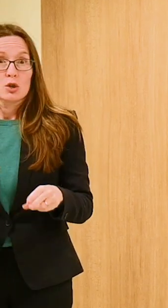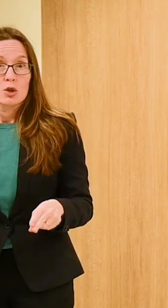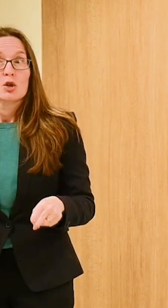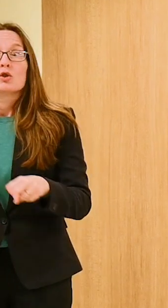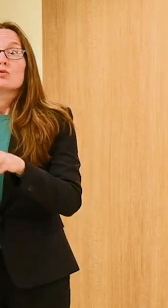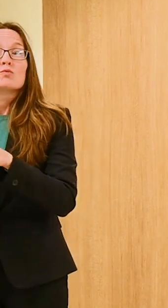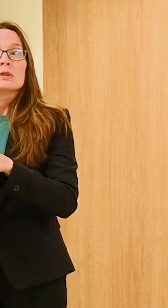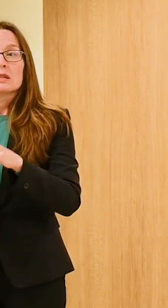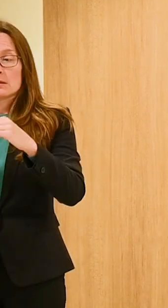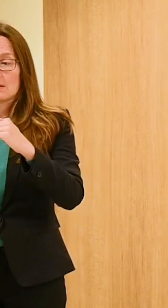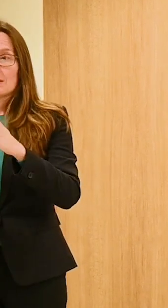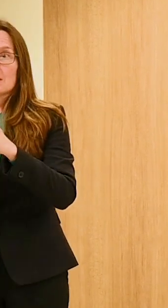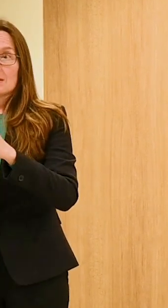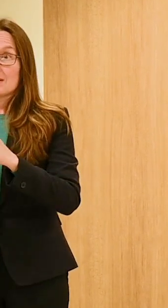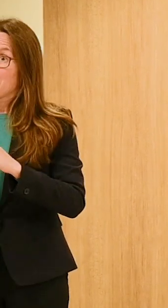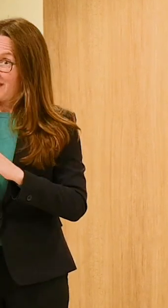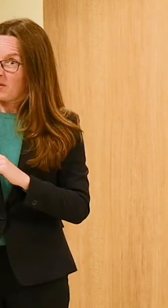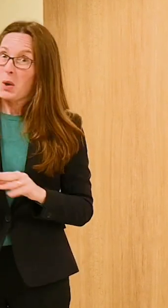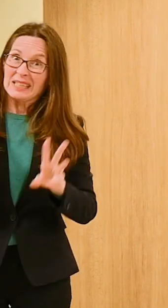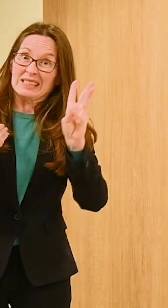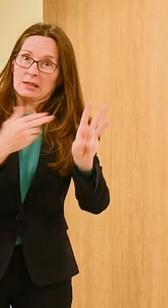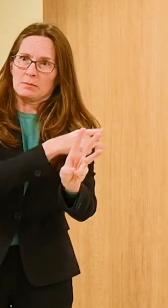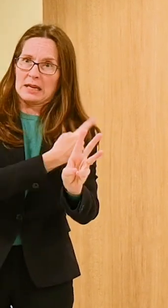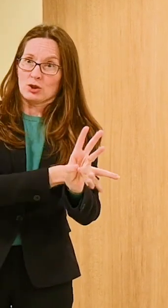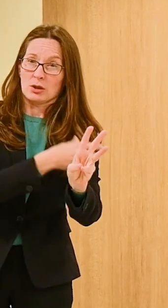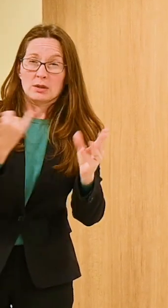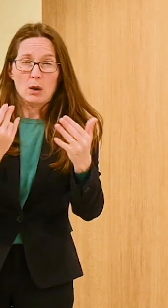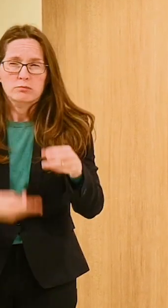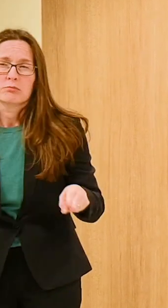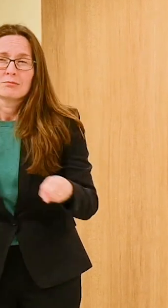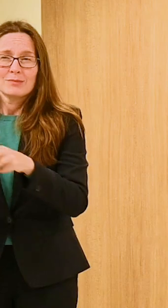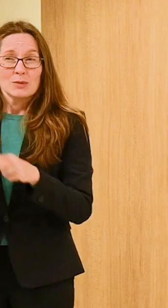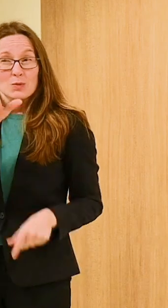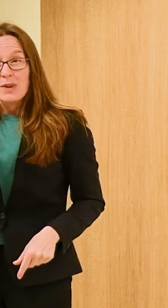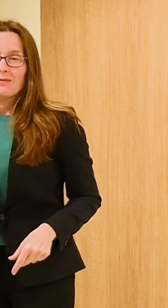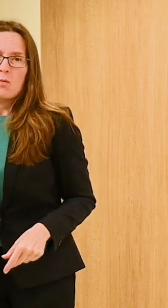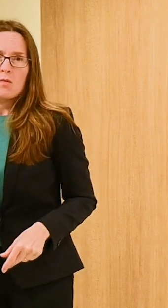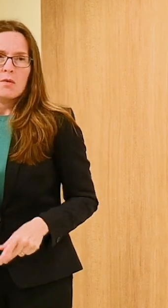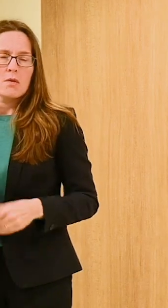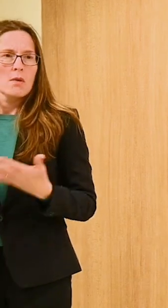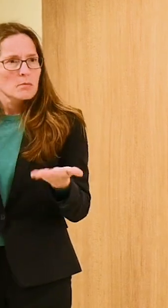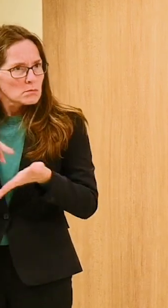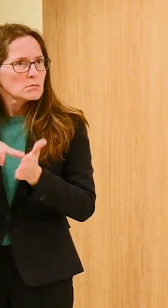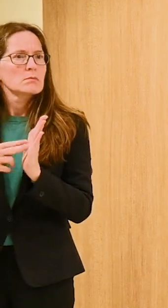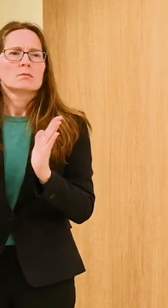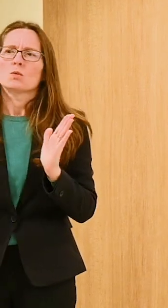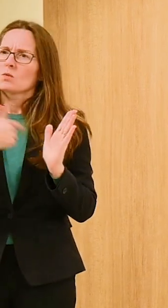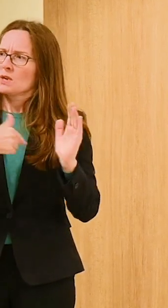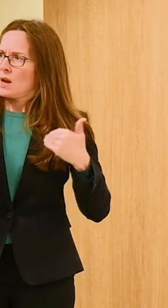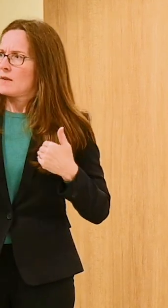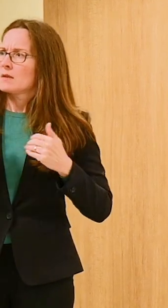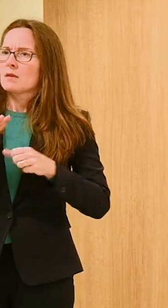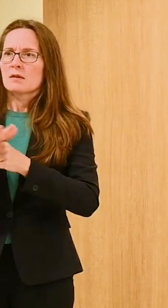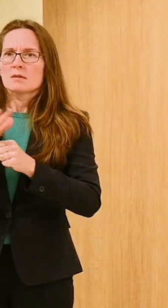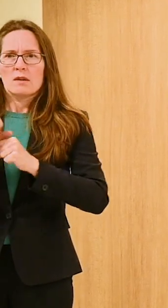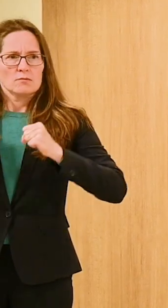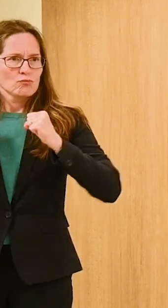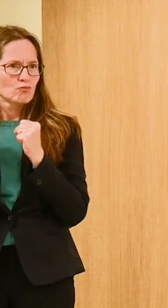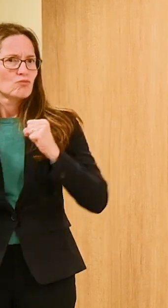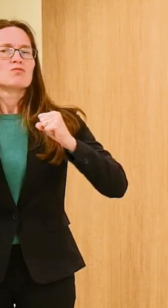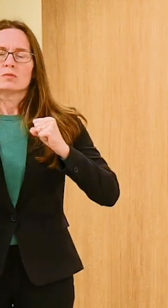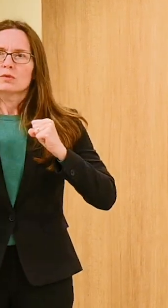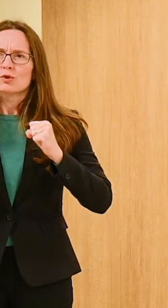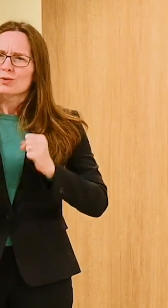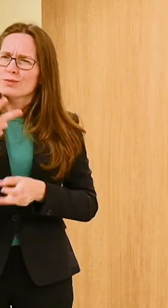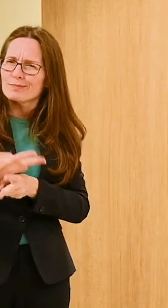patients up to 24. This expanded space allows us to better accommodate the needs of individuals who are experiencing mental health crises.